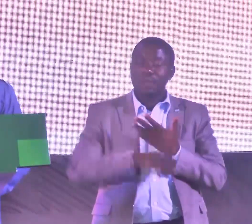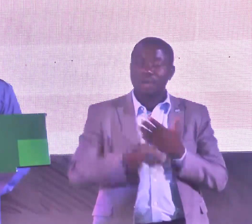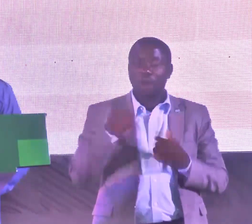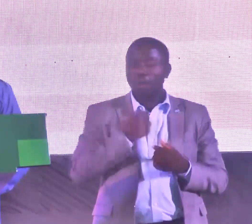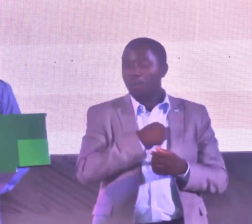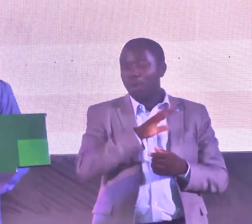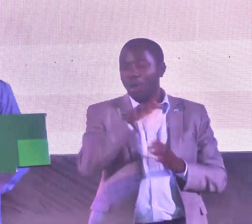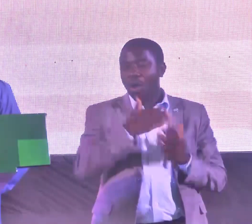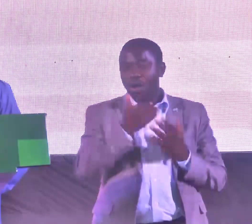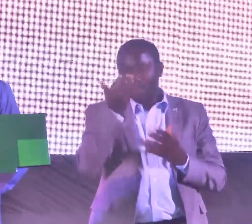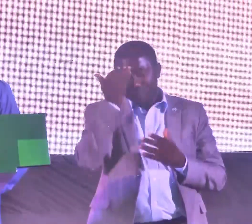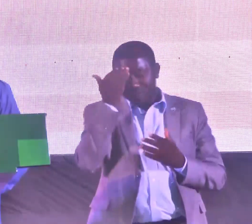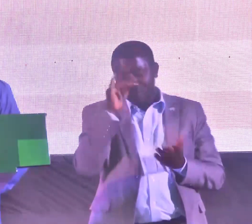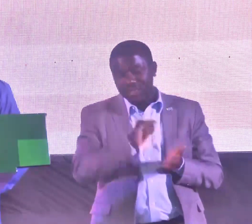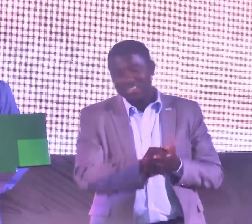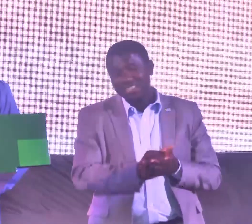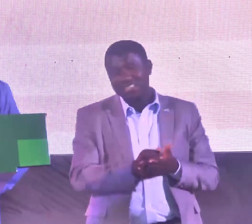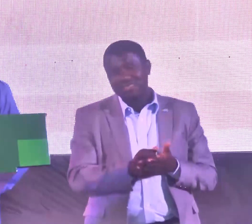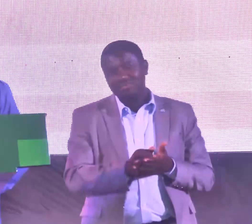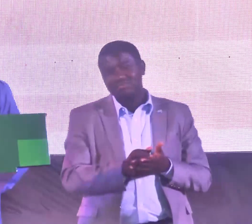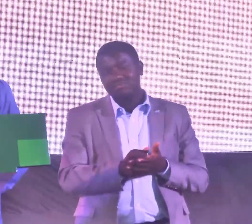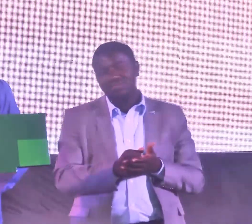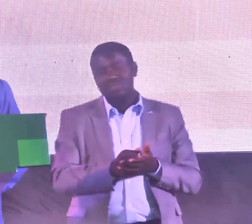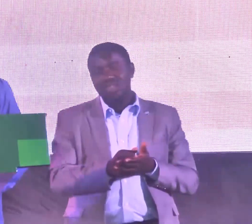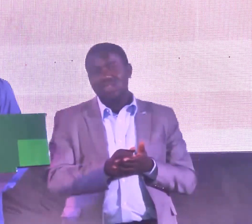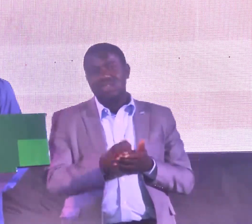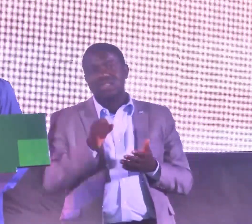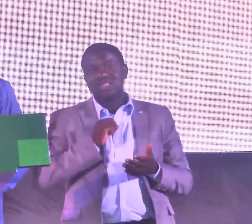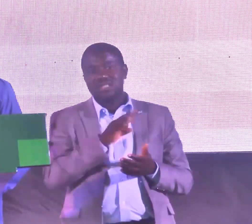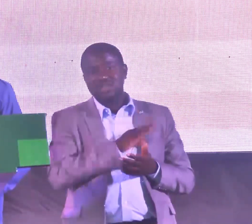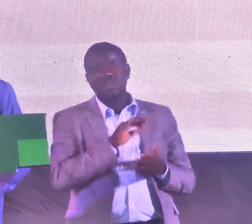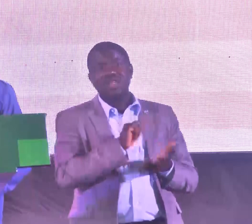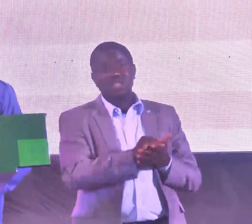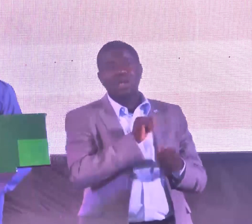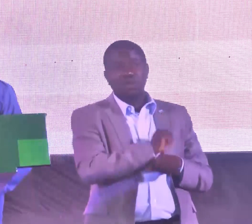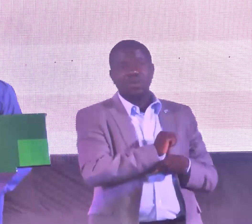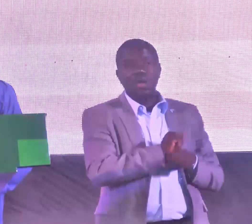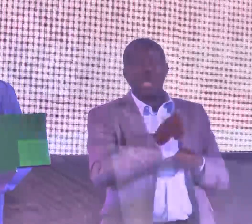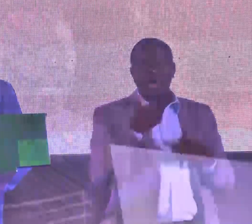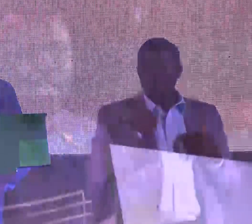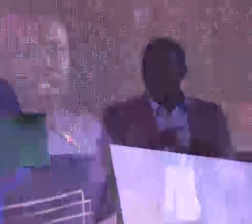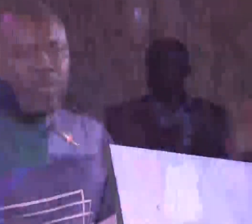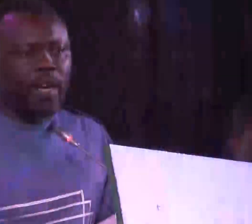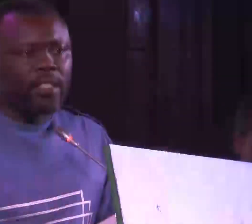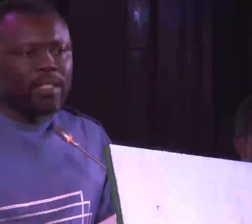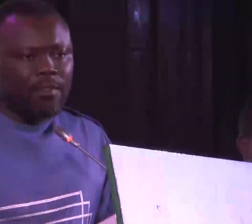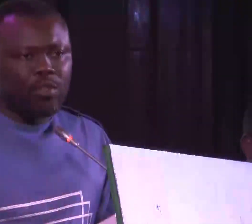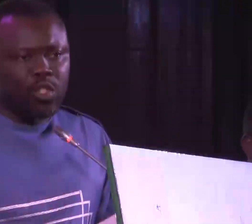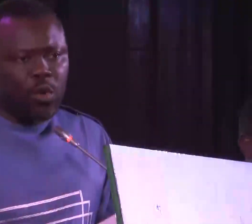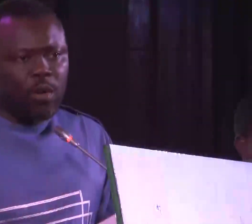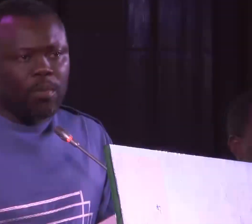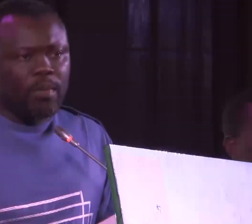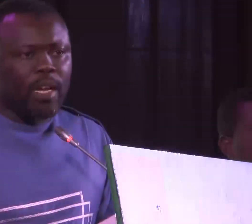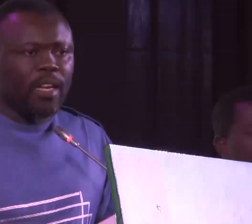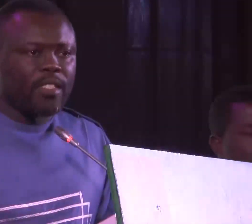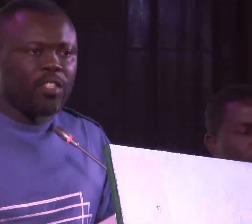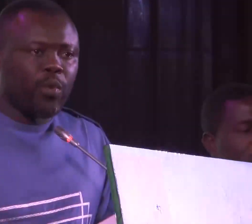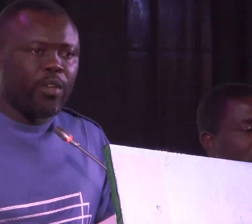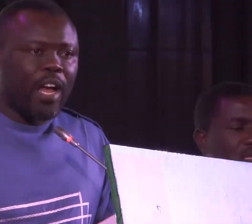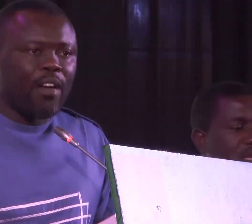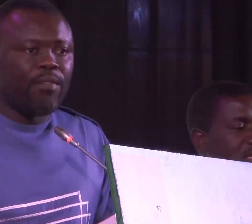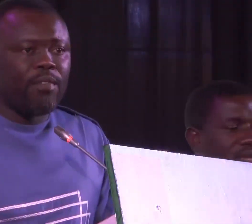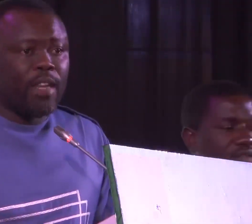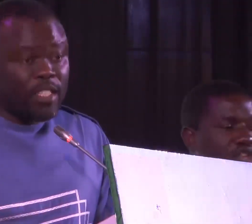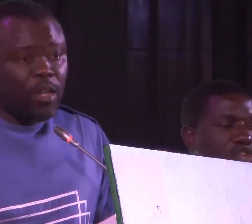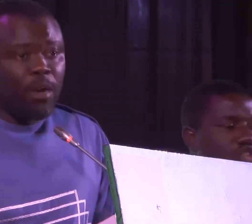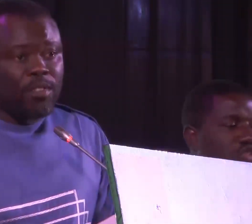that that the staff that work has to be paid. But there are cases where staff don't show up. There are cases where